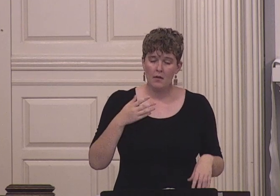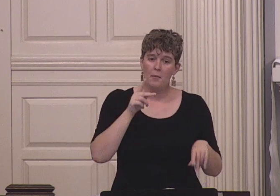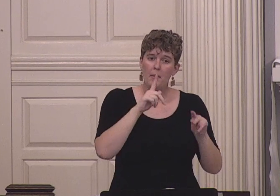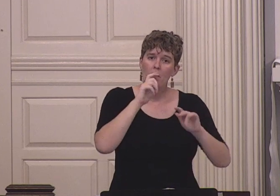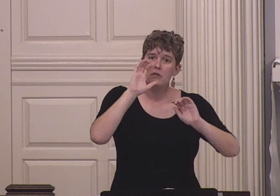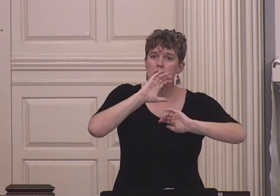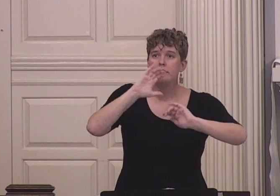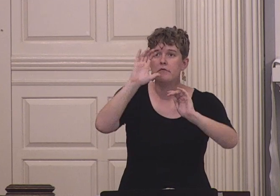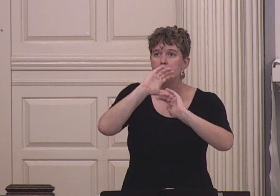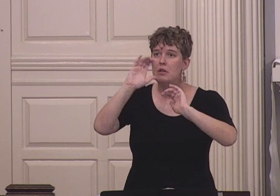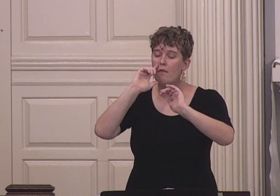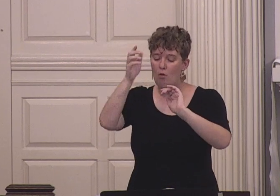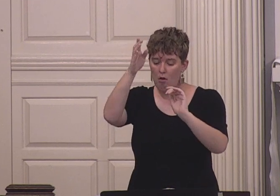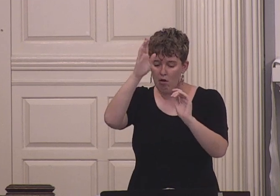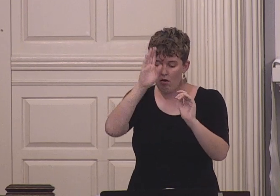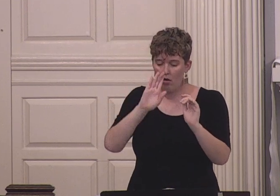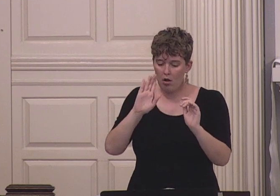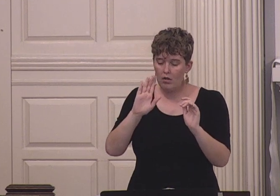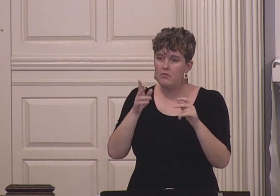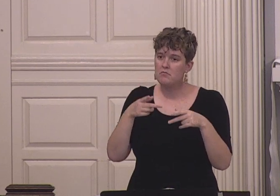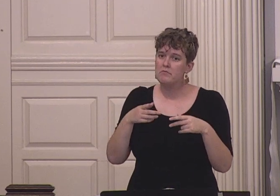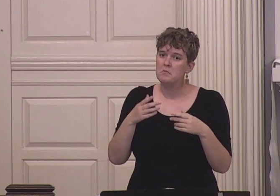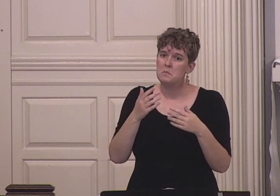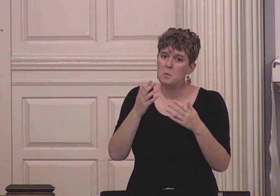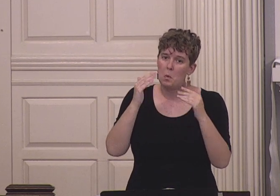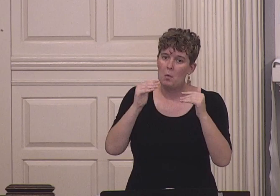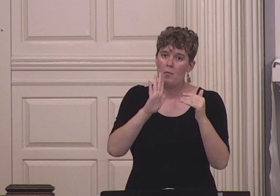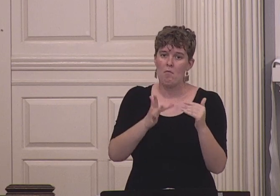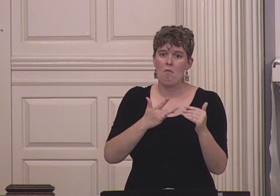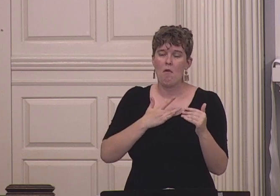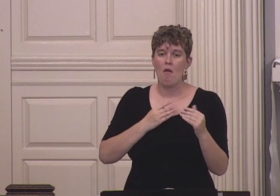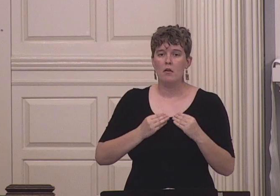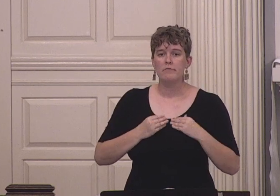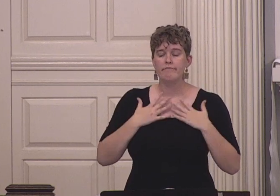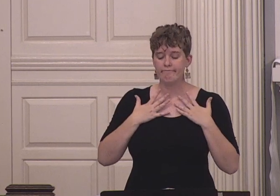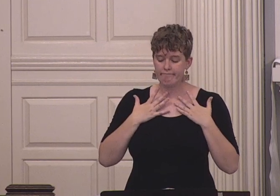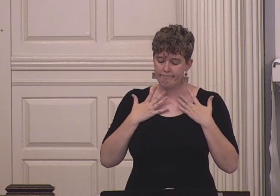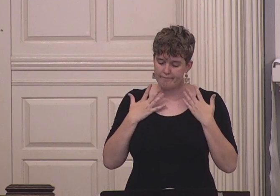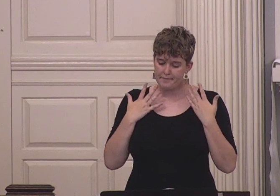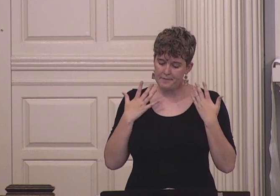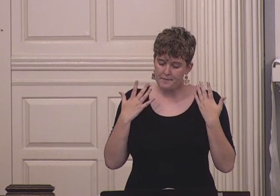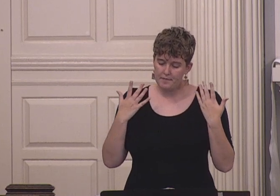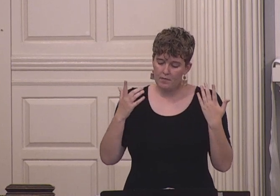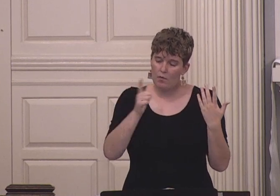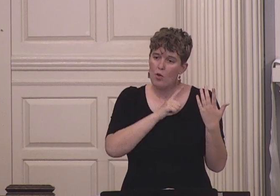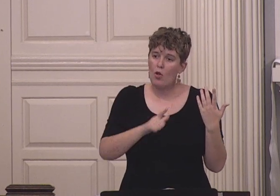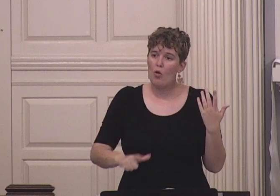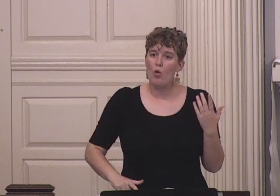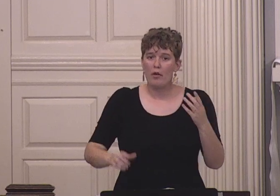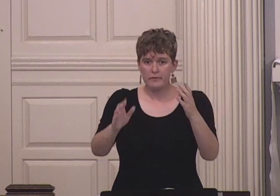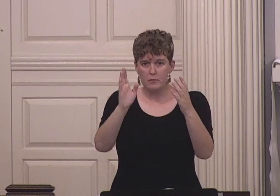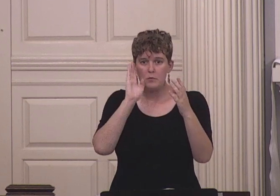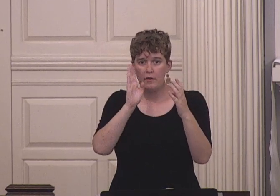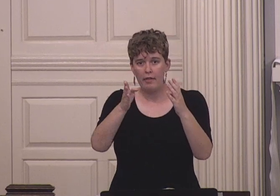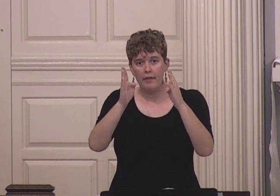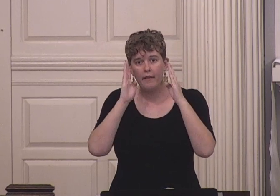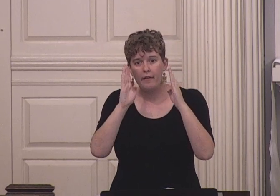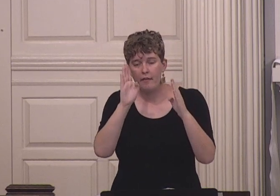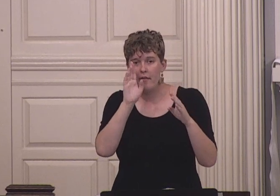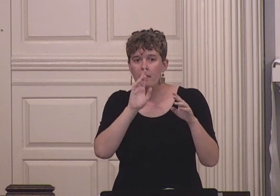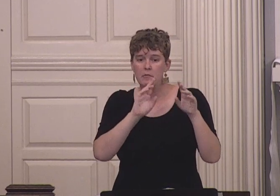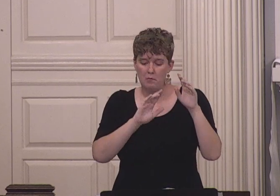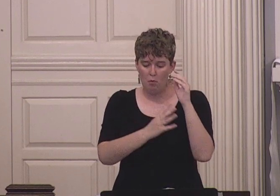Seek God, may your heart revive, for the Lord hears